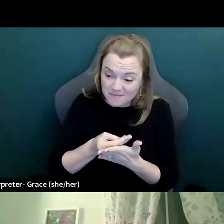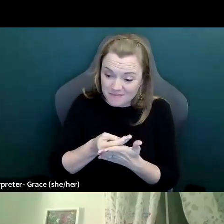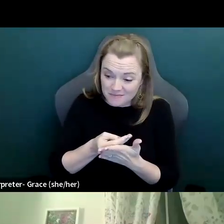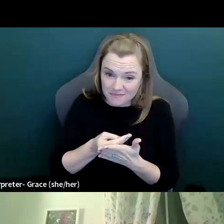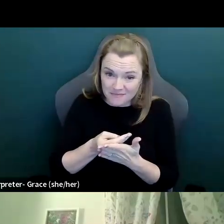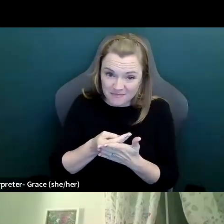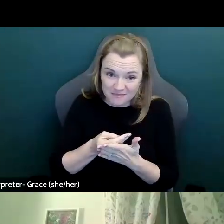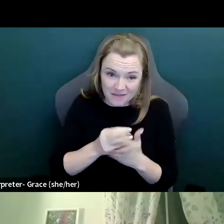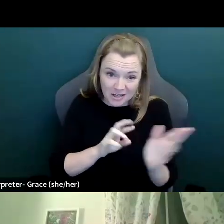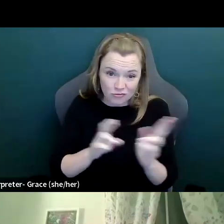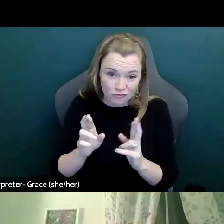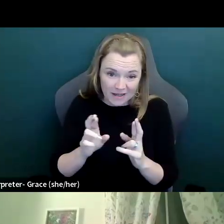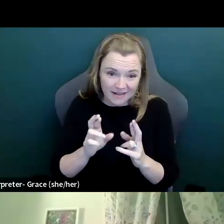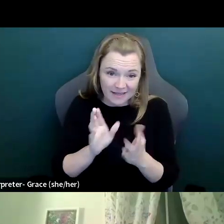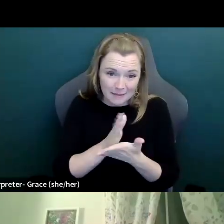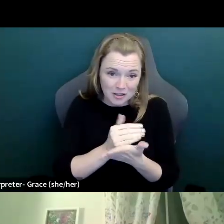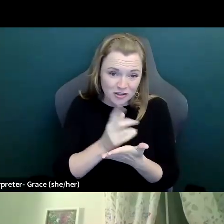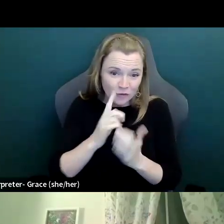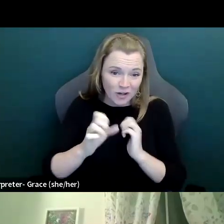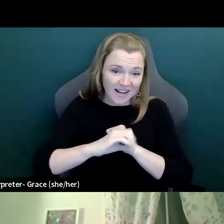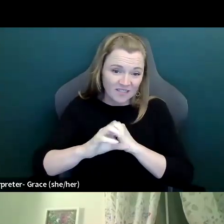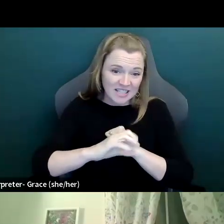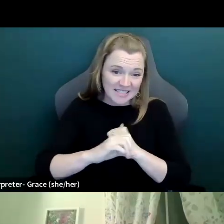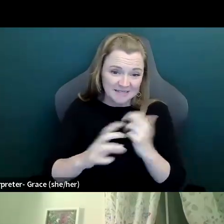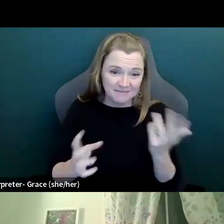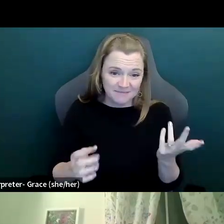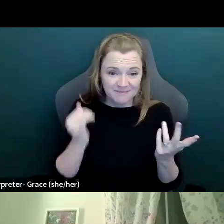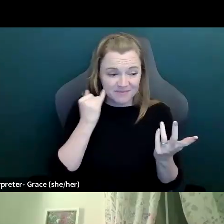could put for advertising if you wanted to go